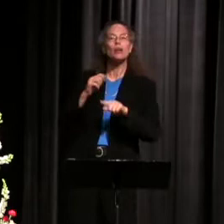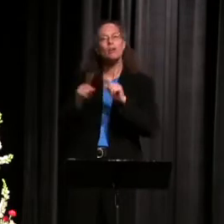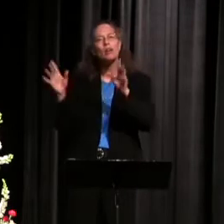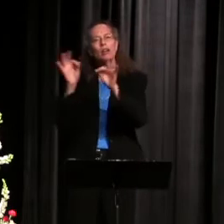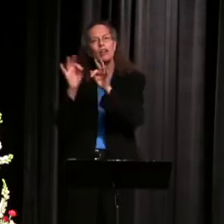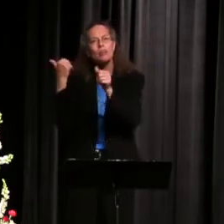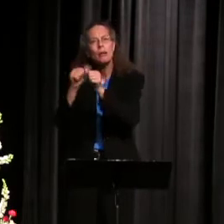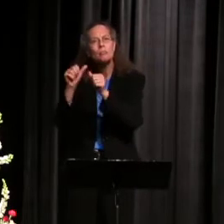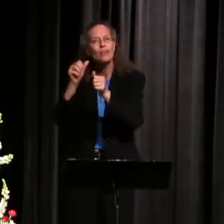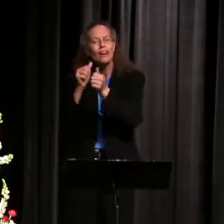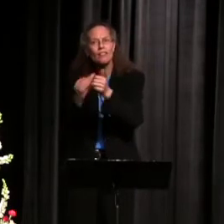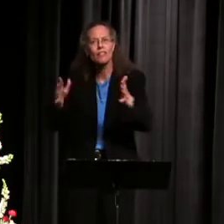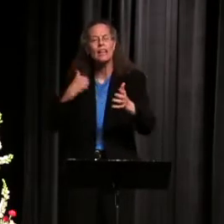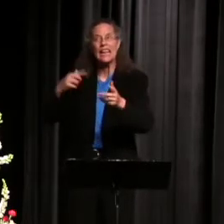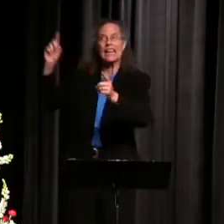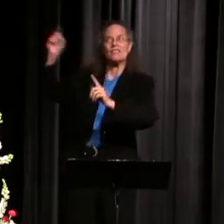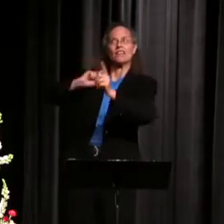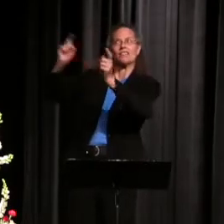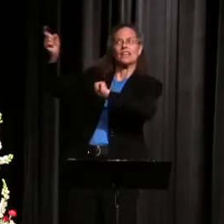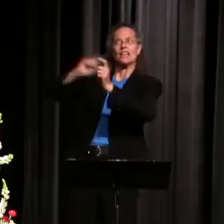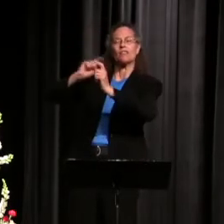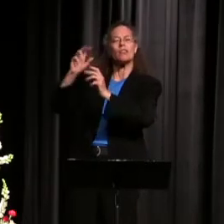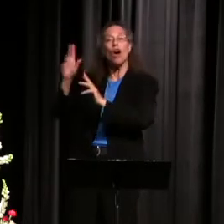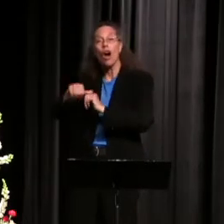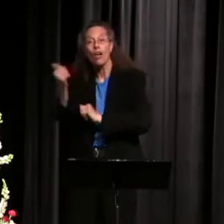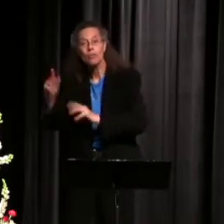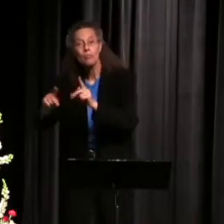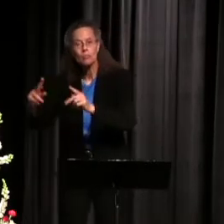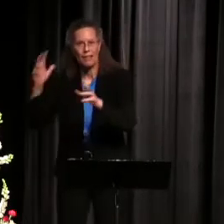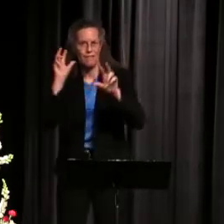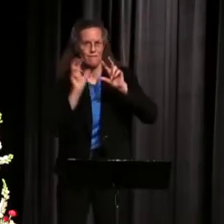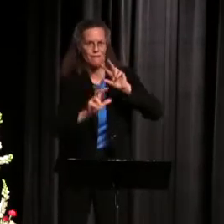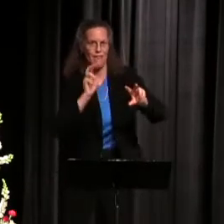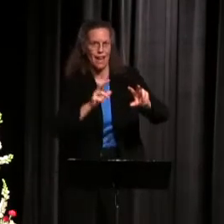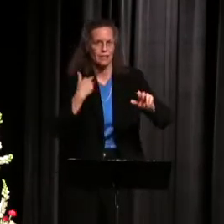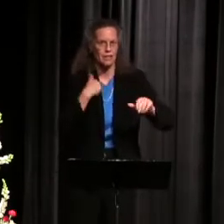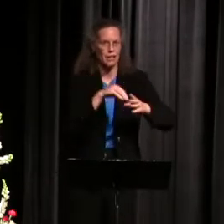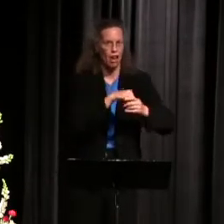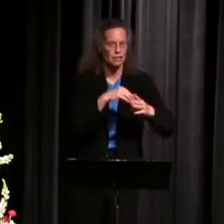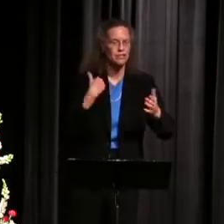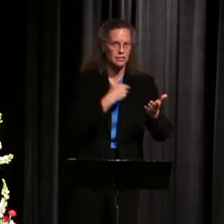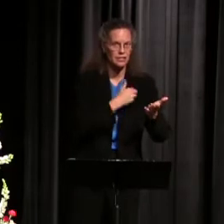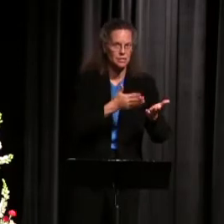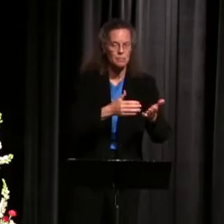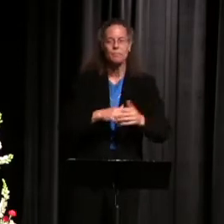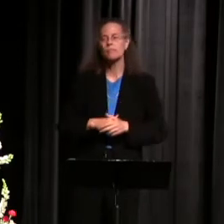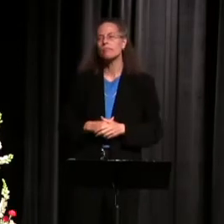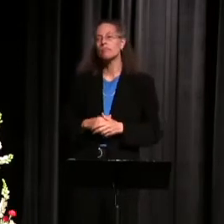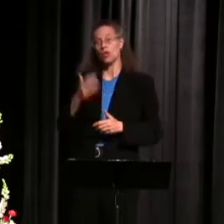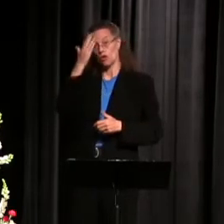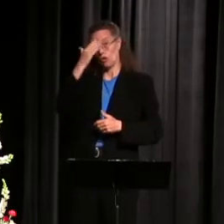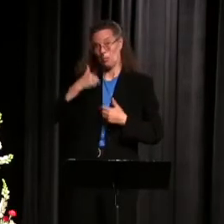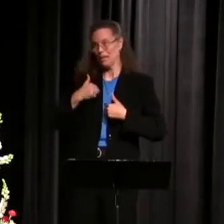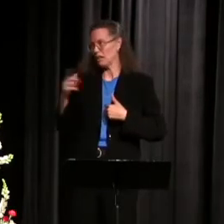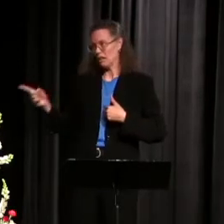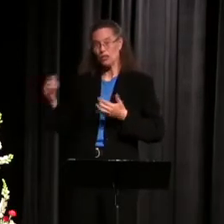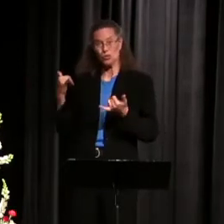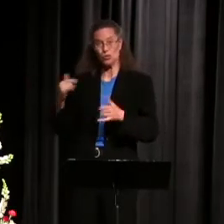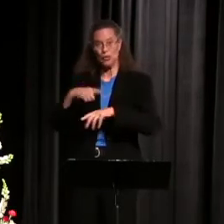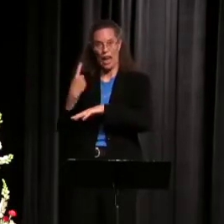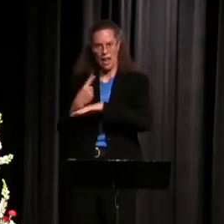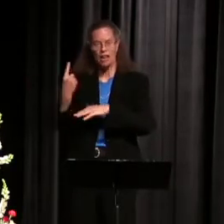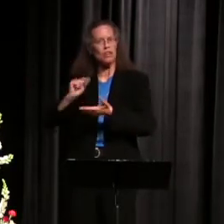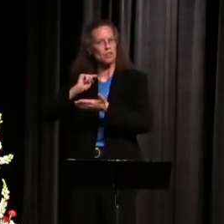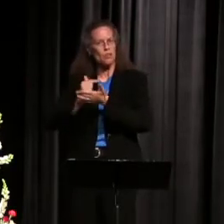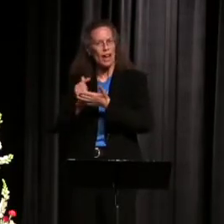everyone that's invested in us during our time here at Fairfield. I know personally, I would not be in the position I am today if it